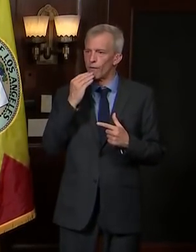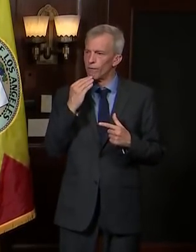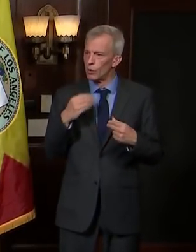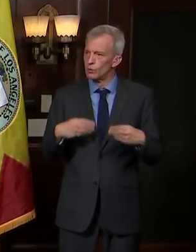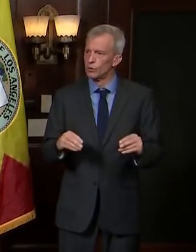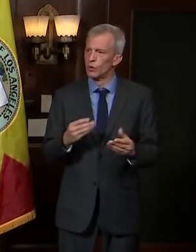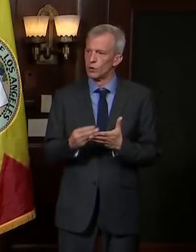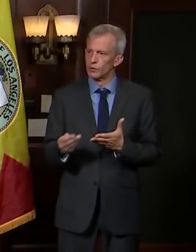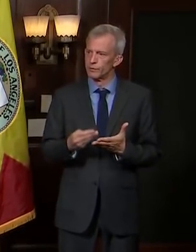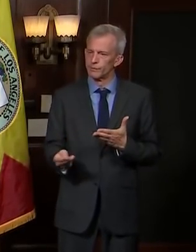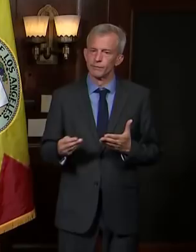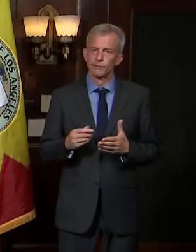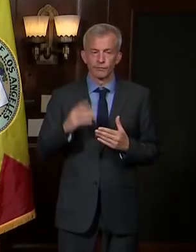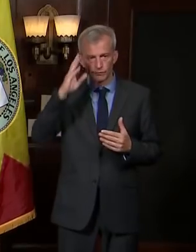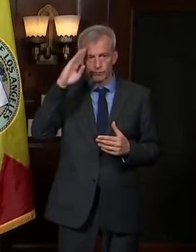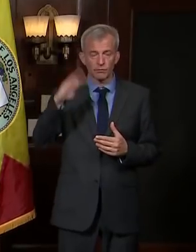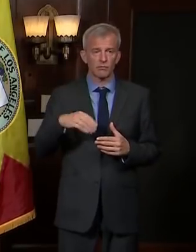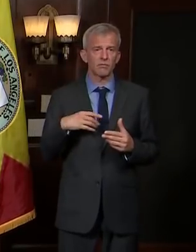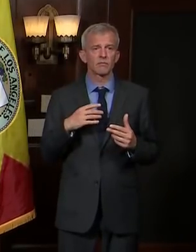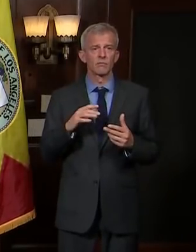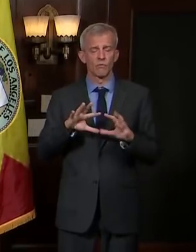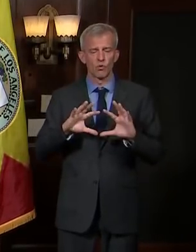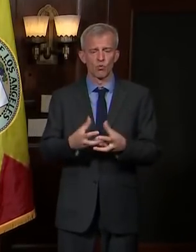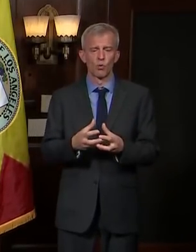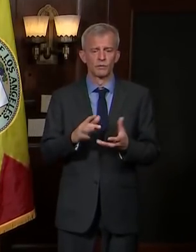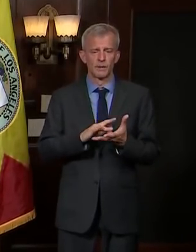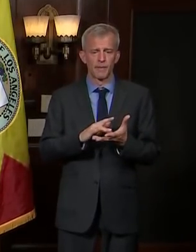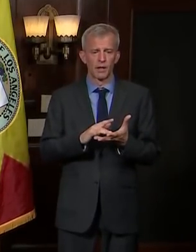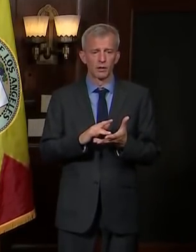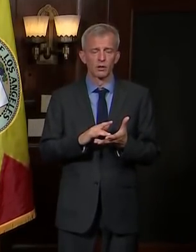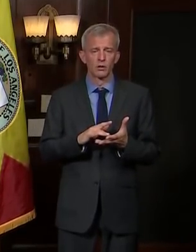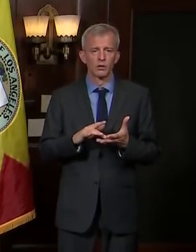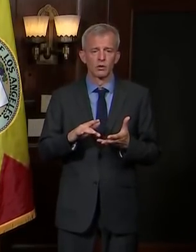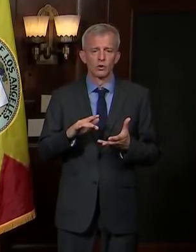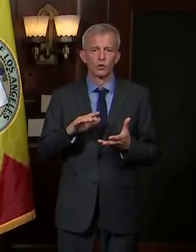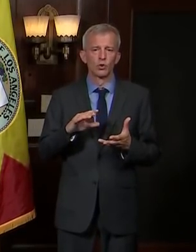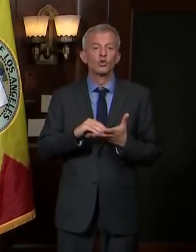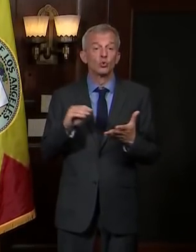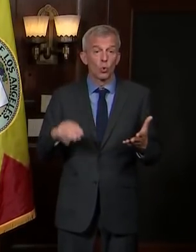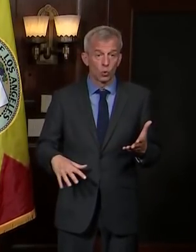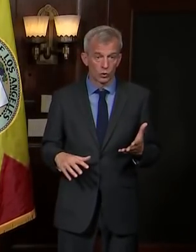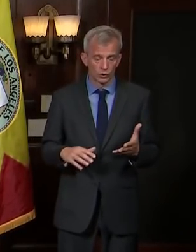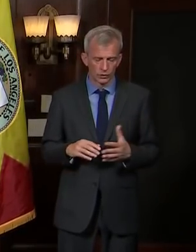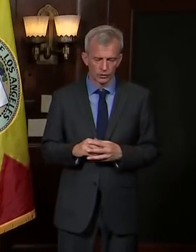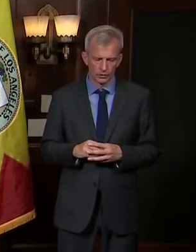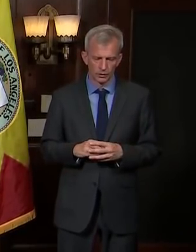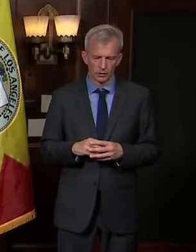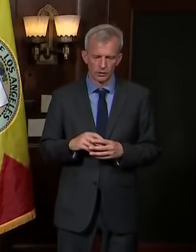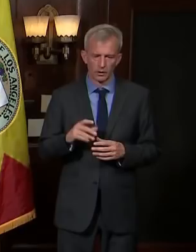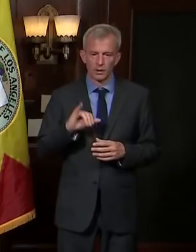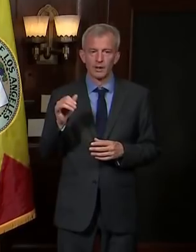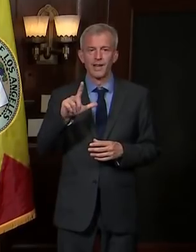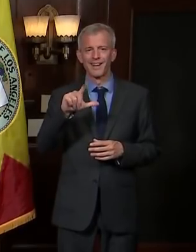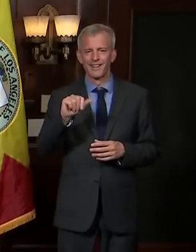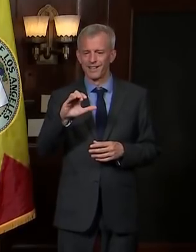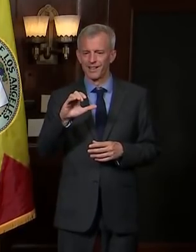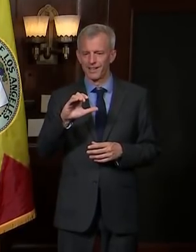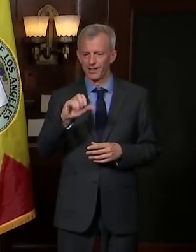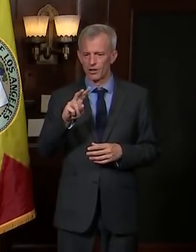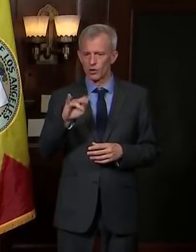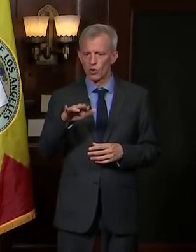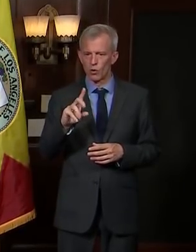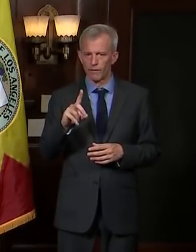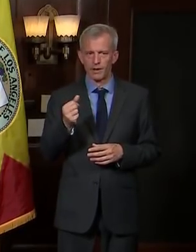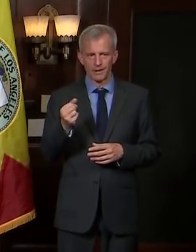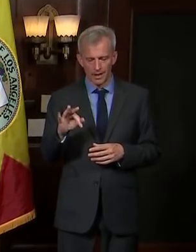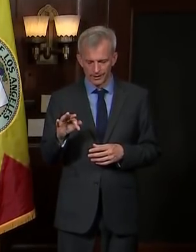I know that there are groups of medical school students here at David Geffen School, for example, LA COVID-19 volunteers